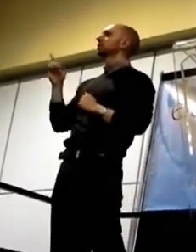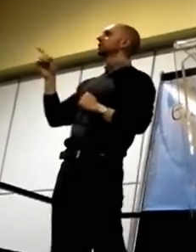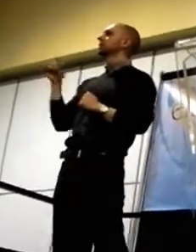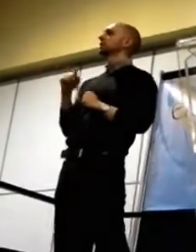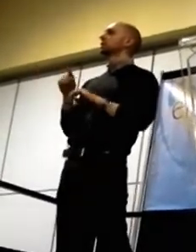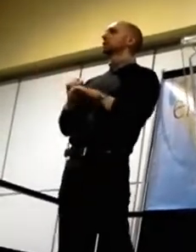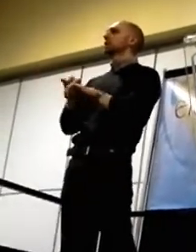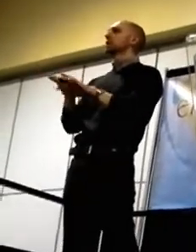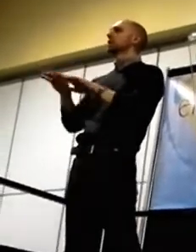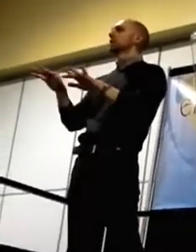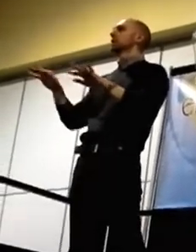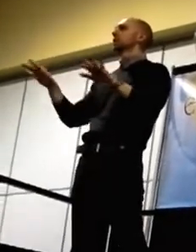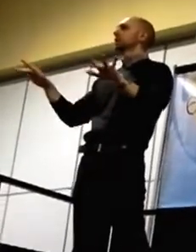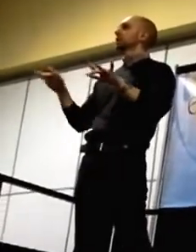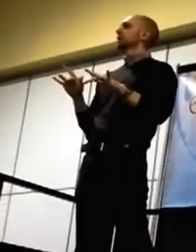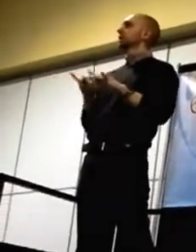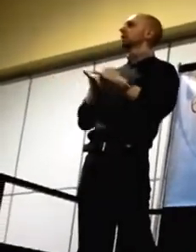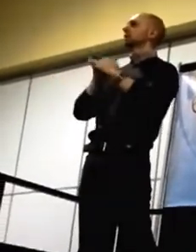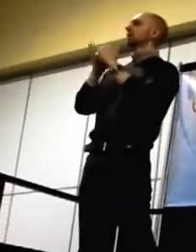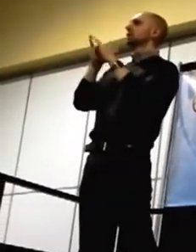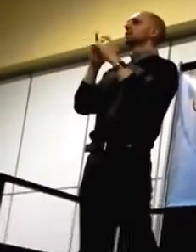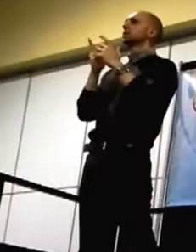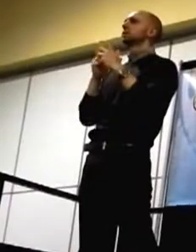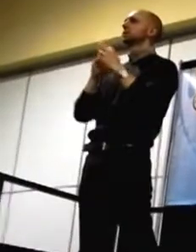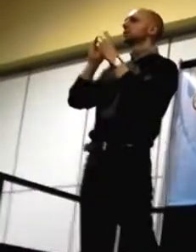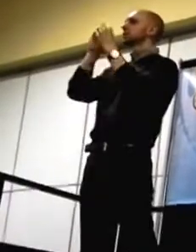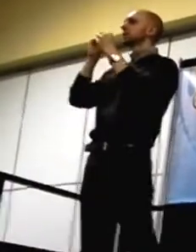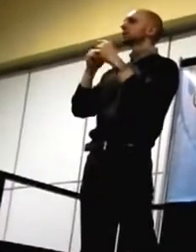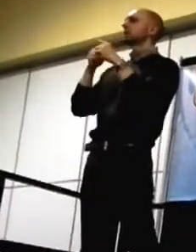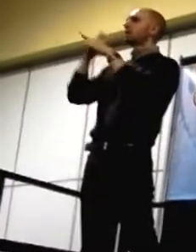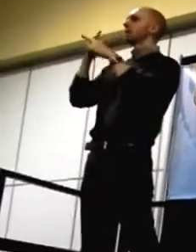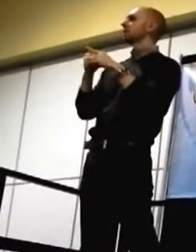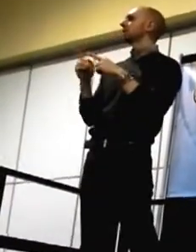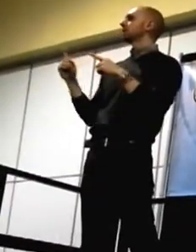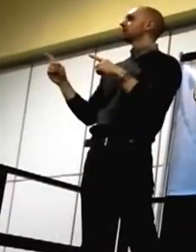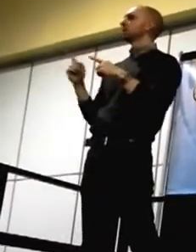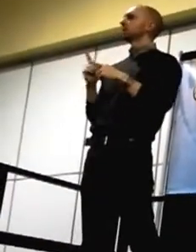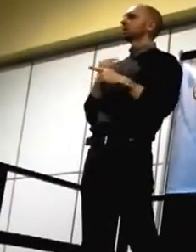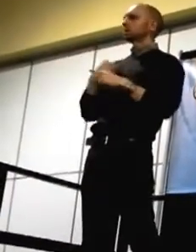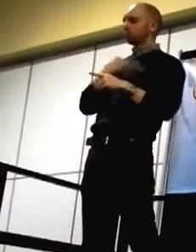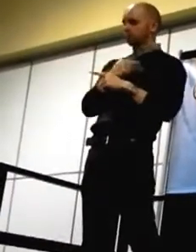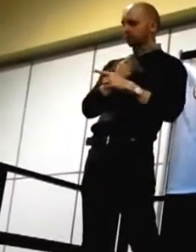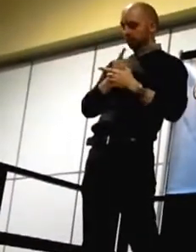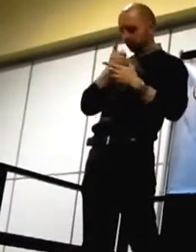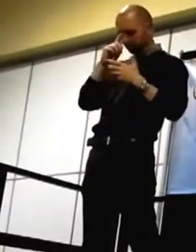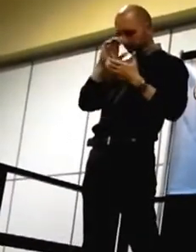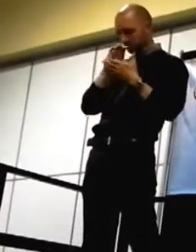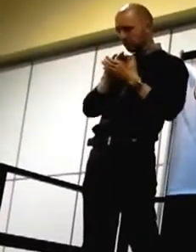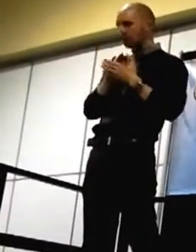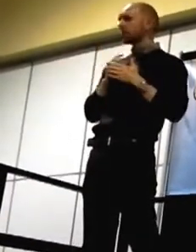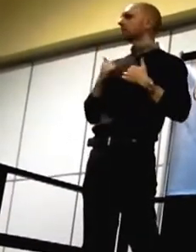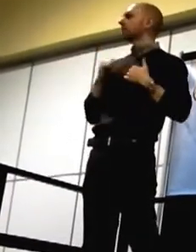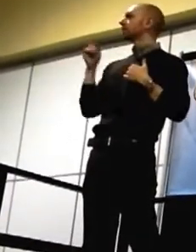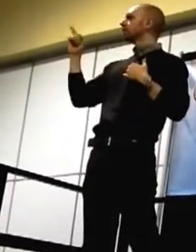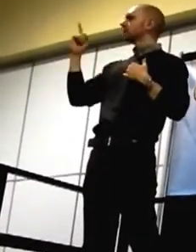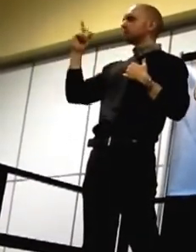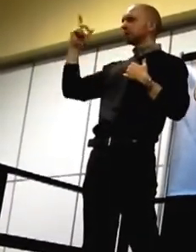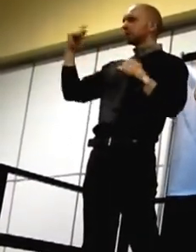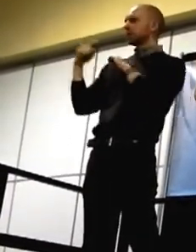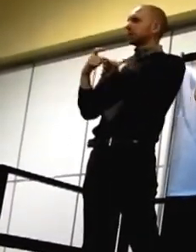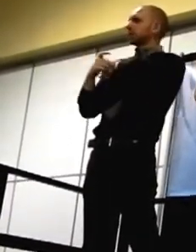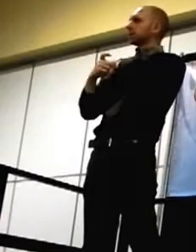conflict and enmity among believers. This is where Shaytan succeeded. This is where